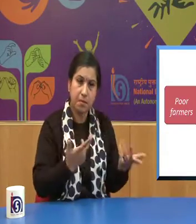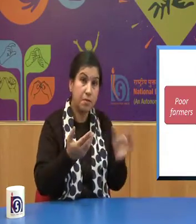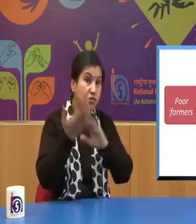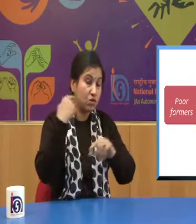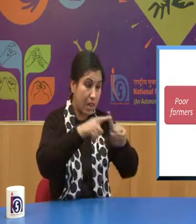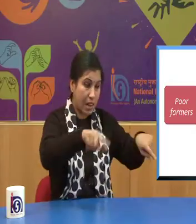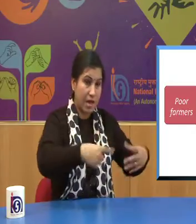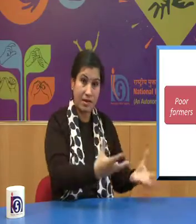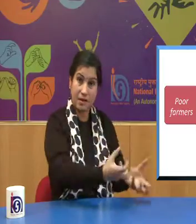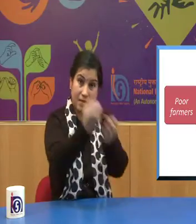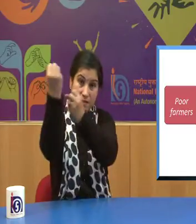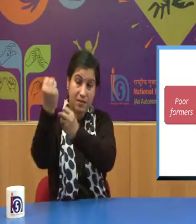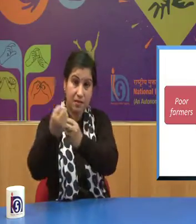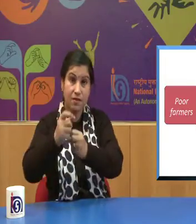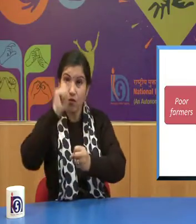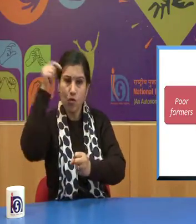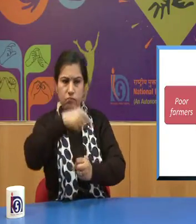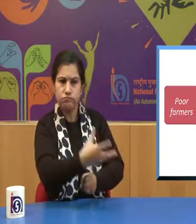away came together.